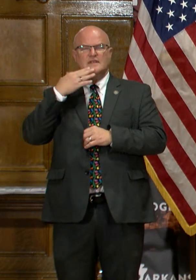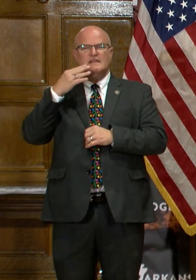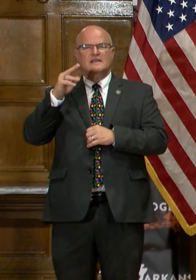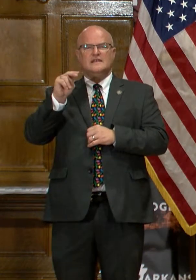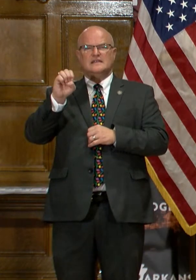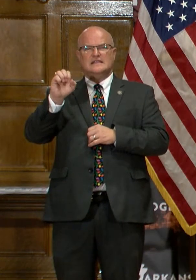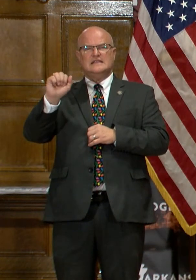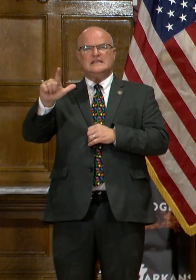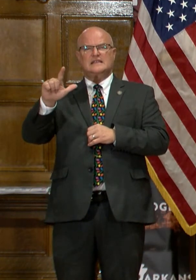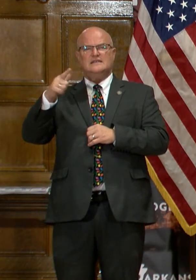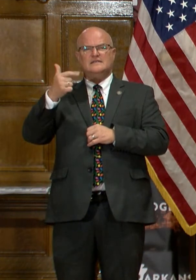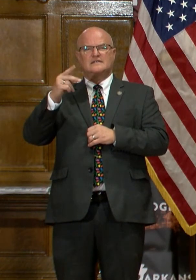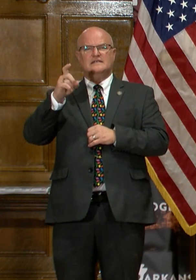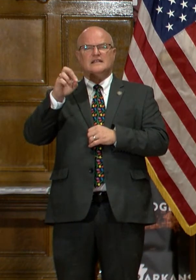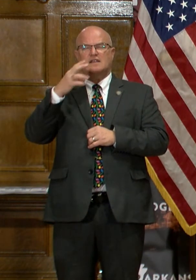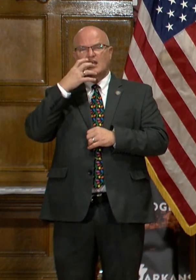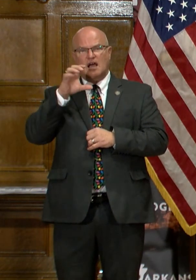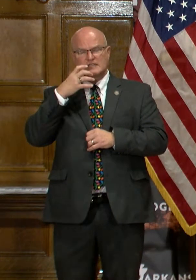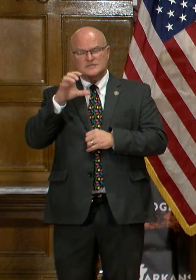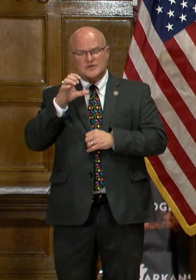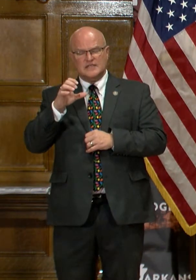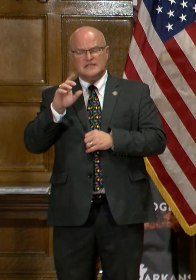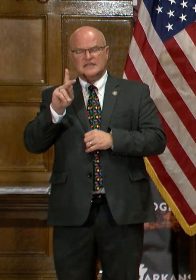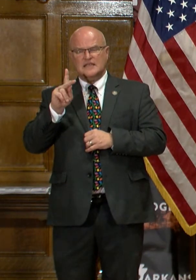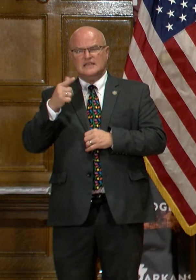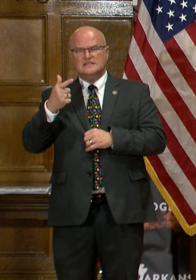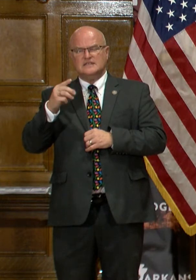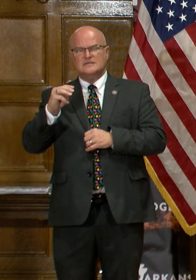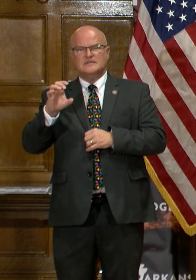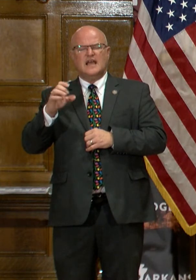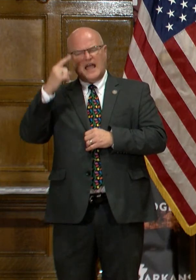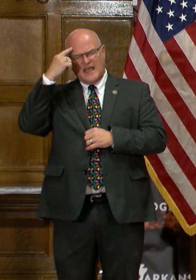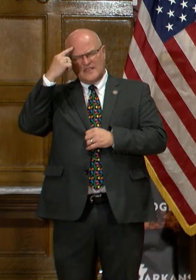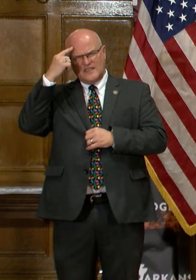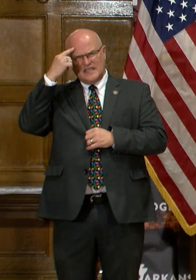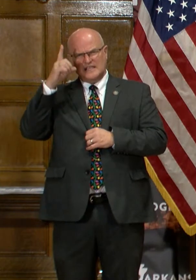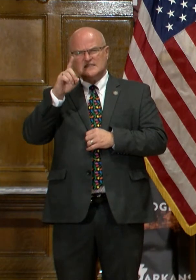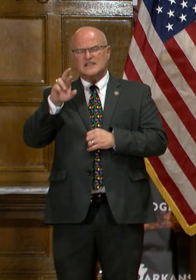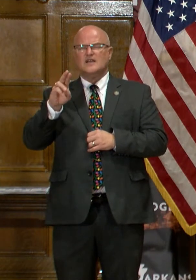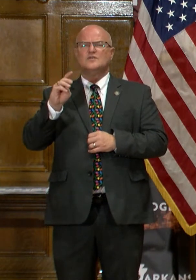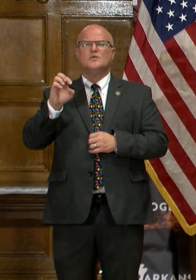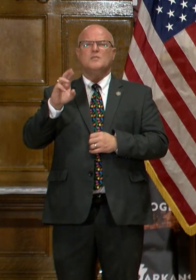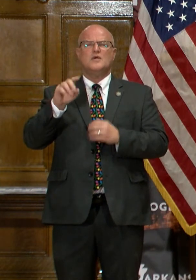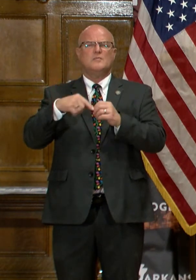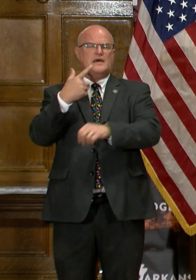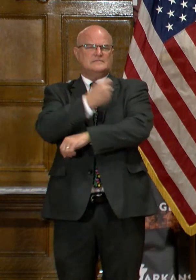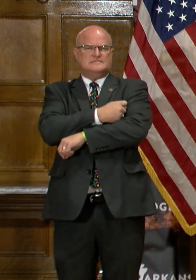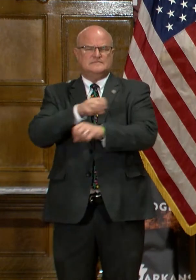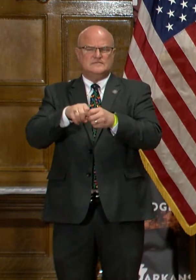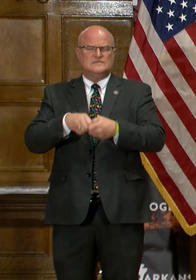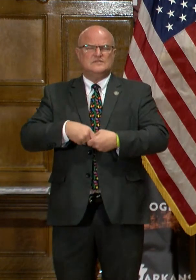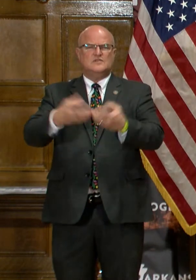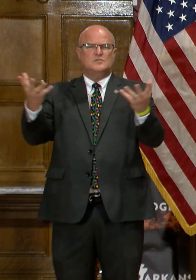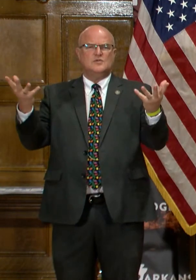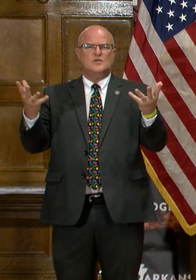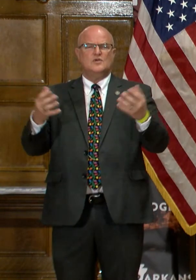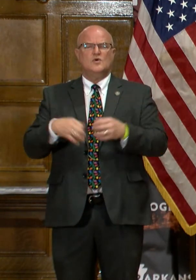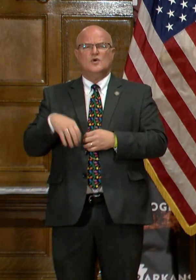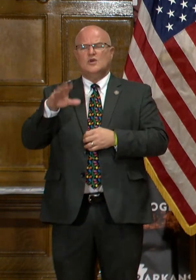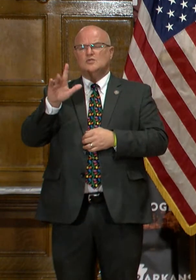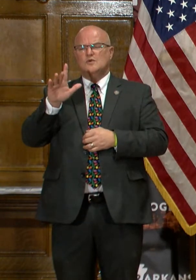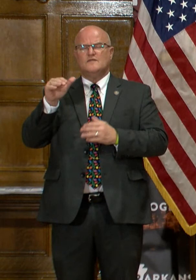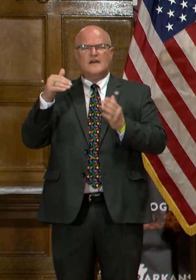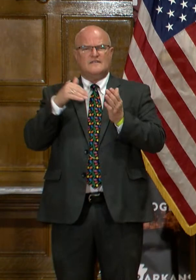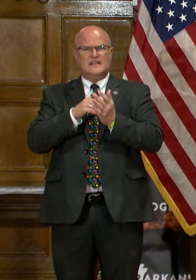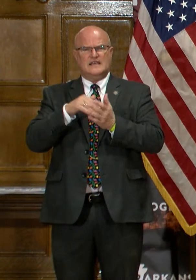Governor. It's Neil Gladner in Hot Springs at KZNG. This is a question, I think, for Dr. Romero about vaccine distribution, and that is with